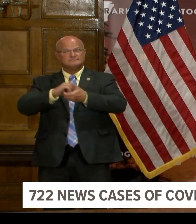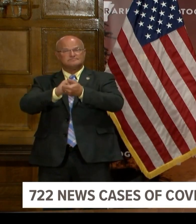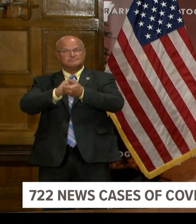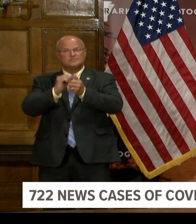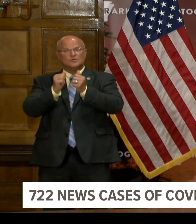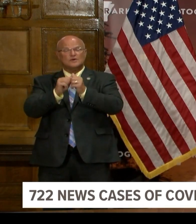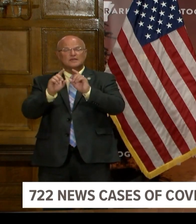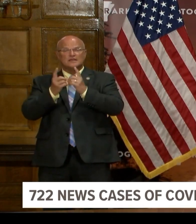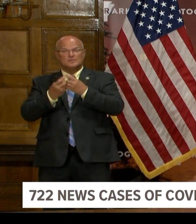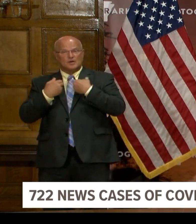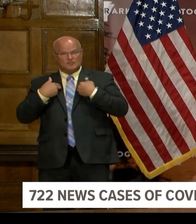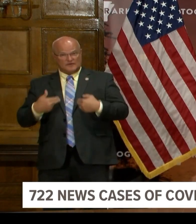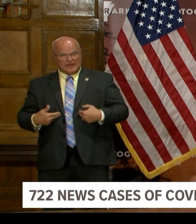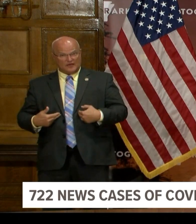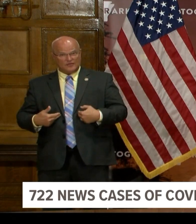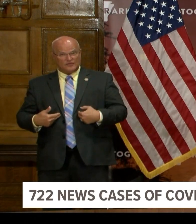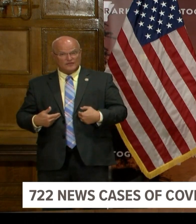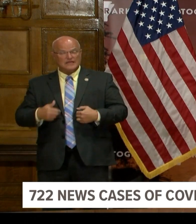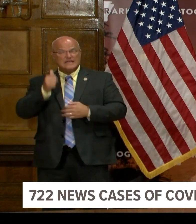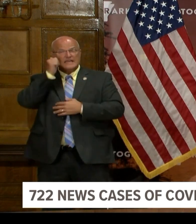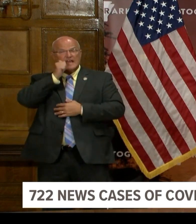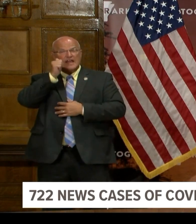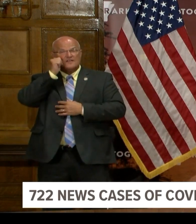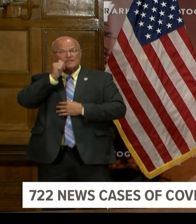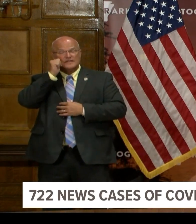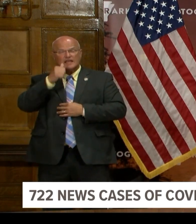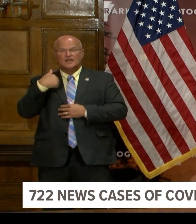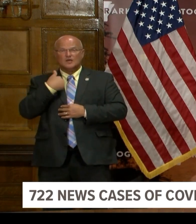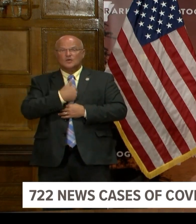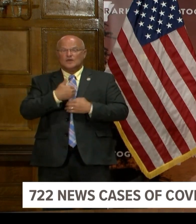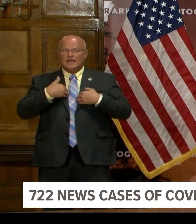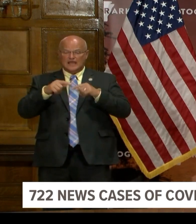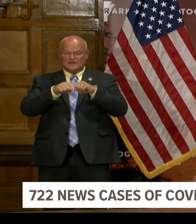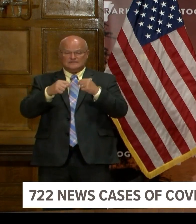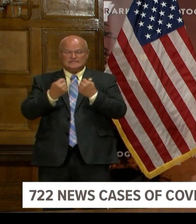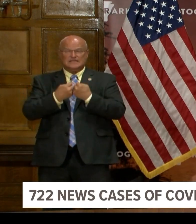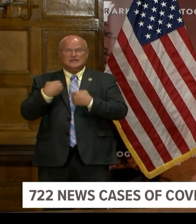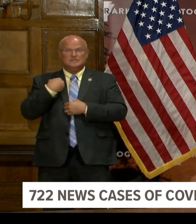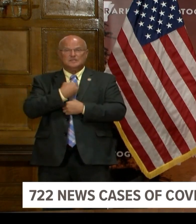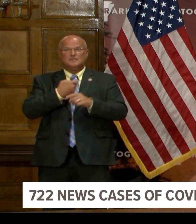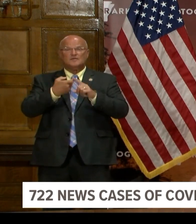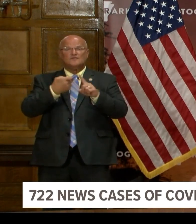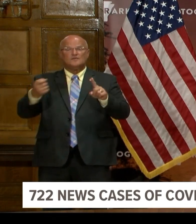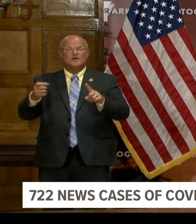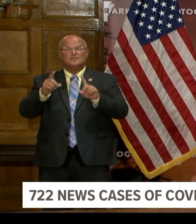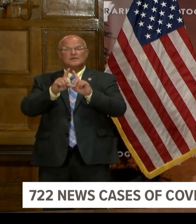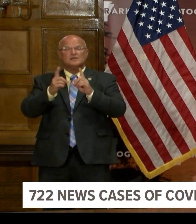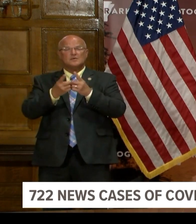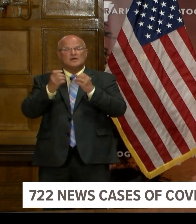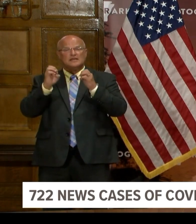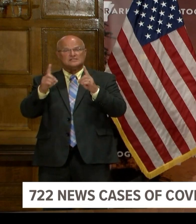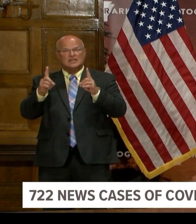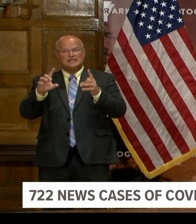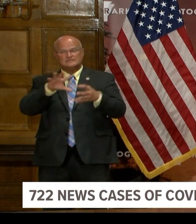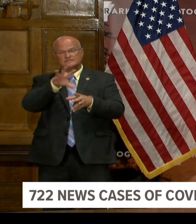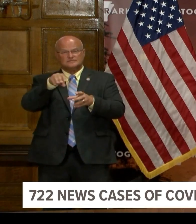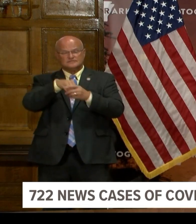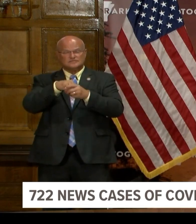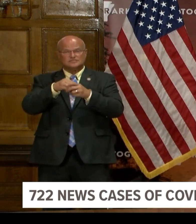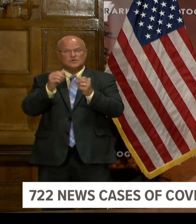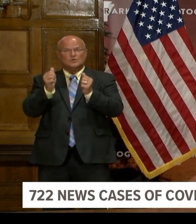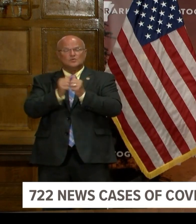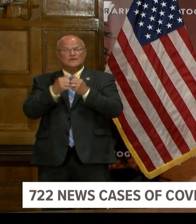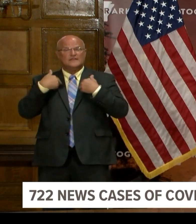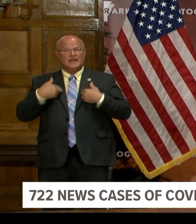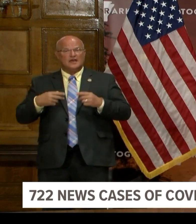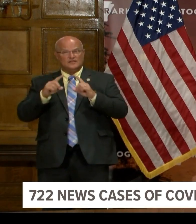of Health. On a daily basis, we have team members from the Department of Education embedded with the Health Department in their Emergency Operations